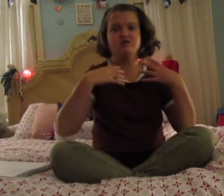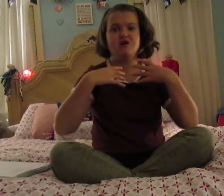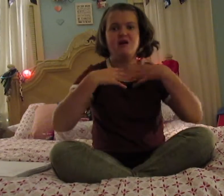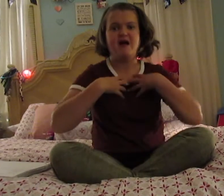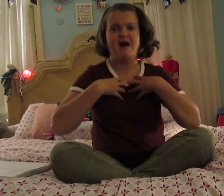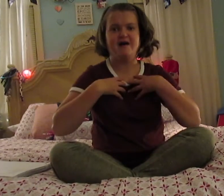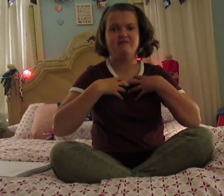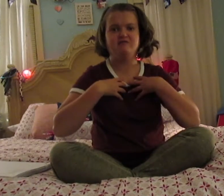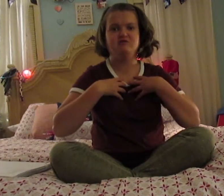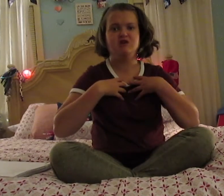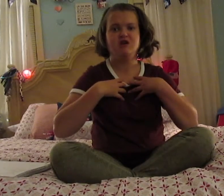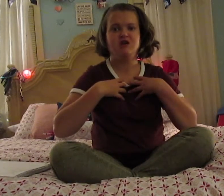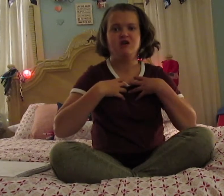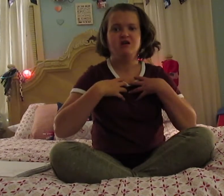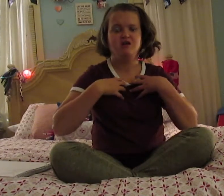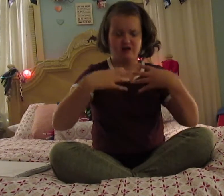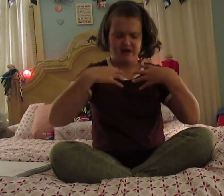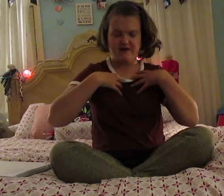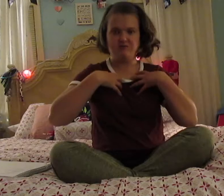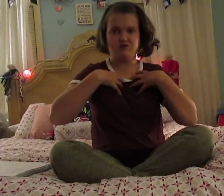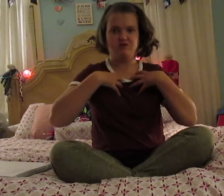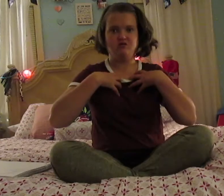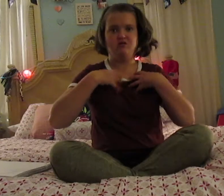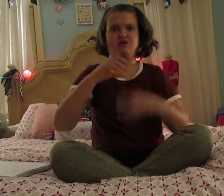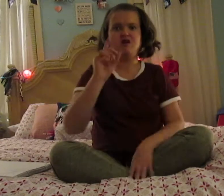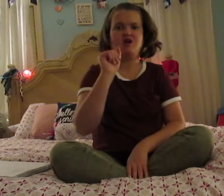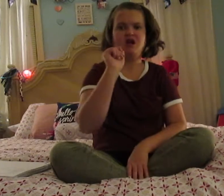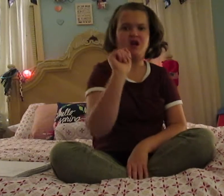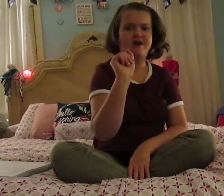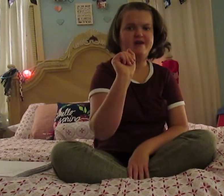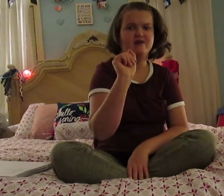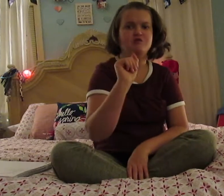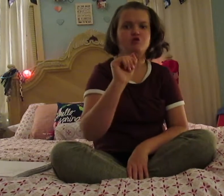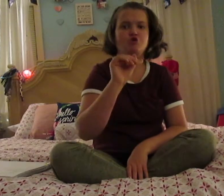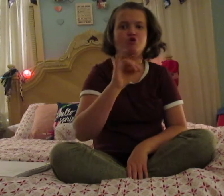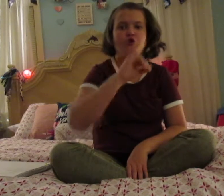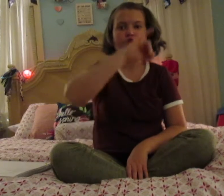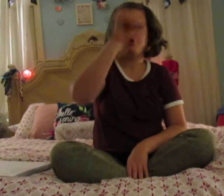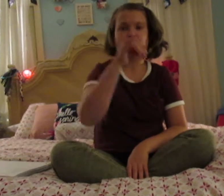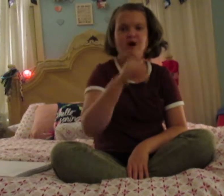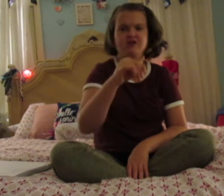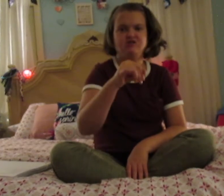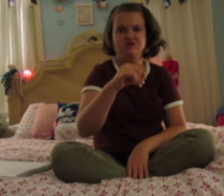have have a question